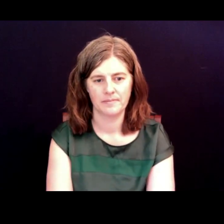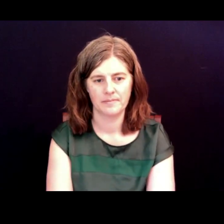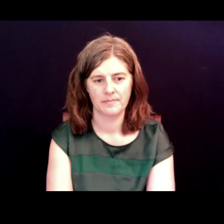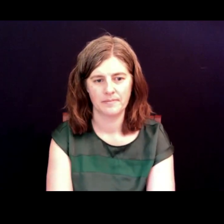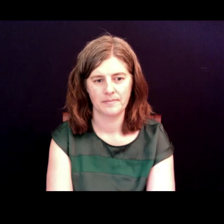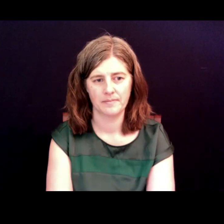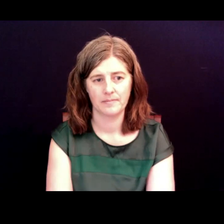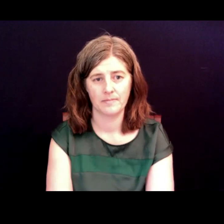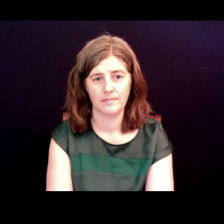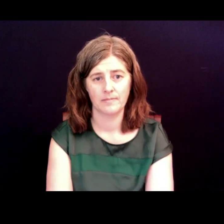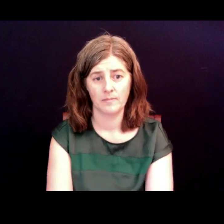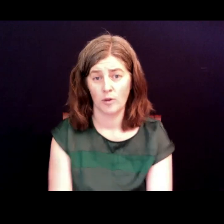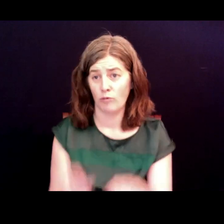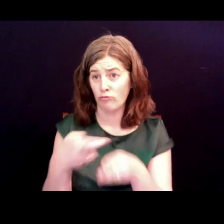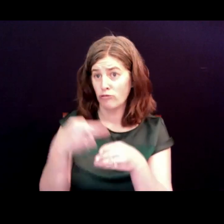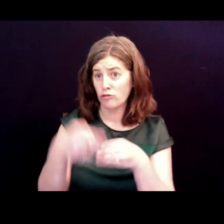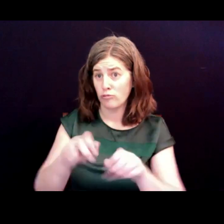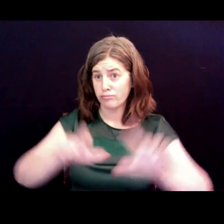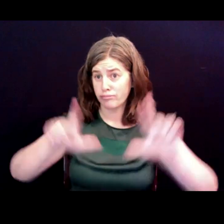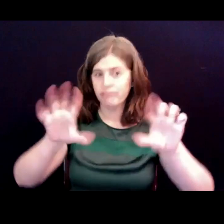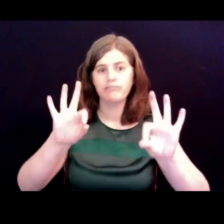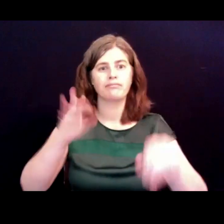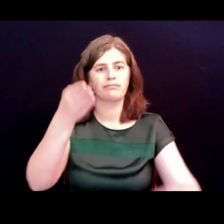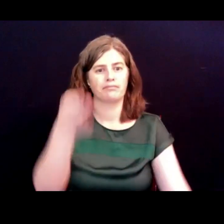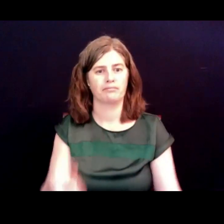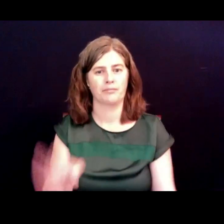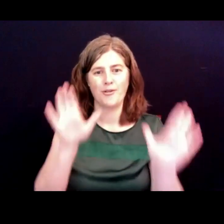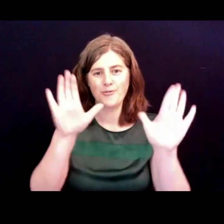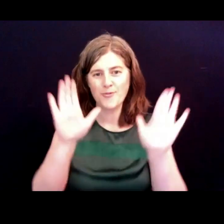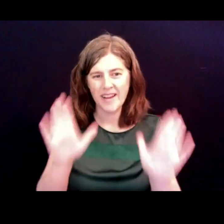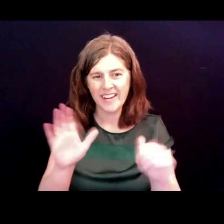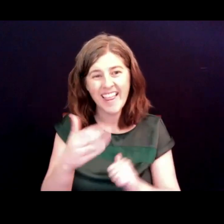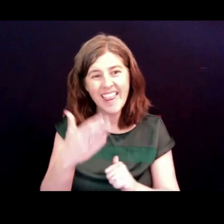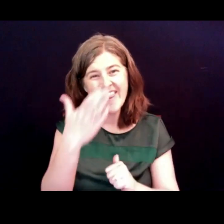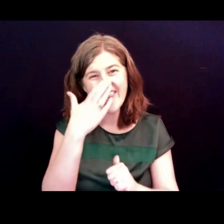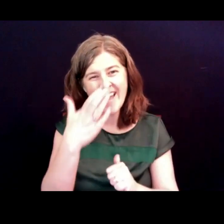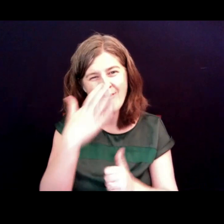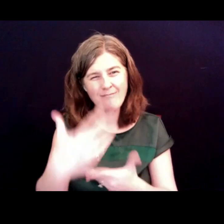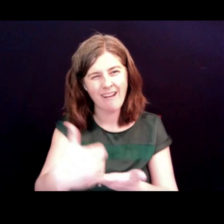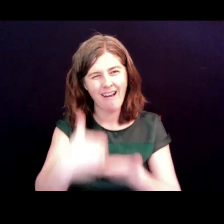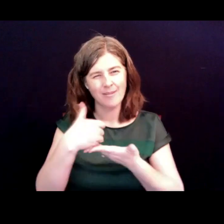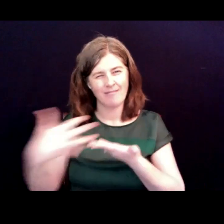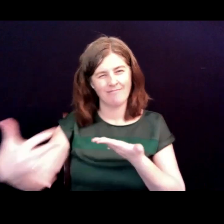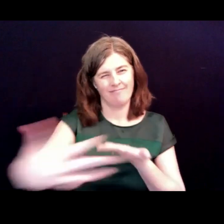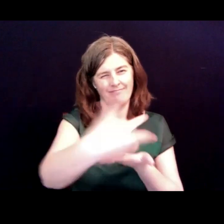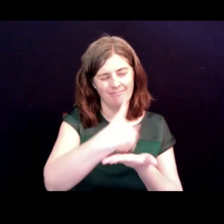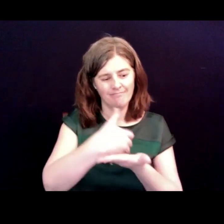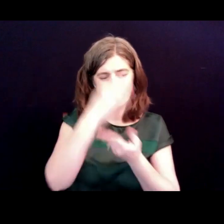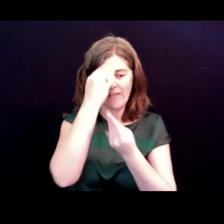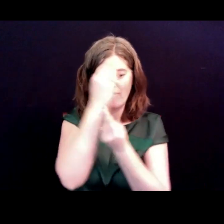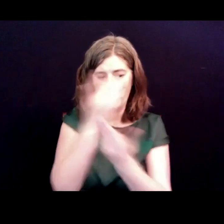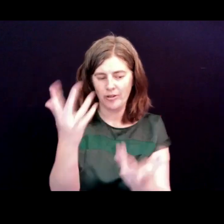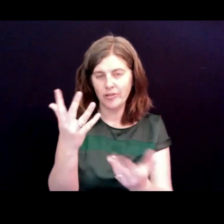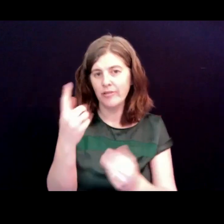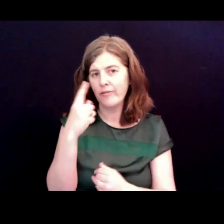Do we have the results of the poll? Oh, there they are. Great. So thank you for doing this. It helps us to gather data